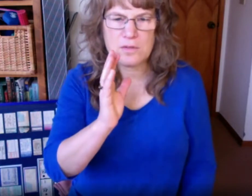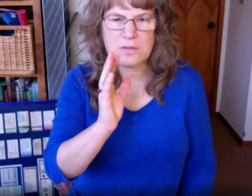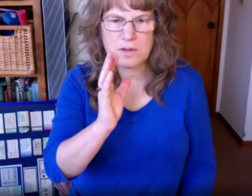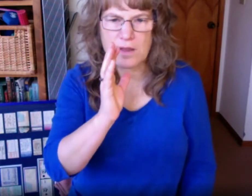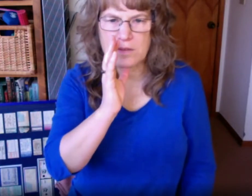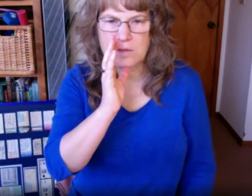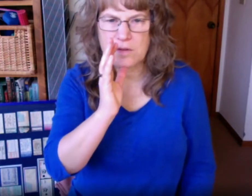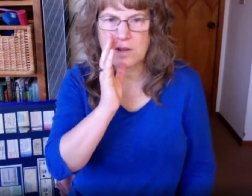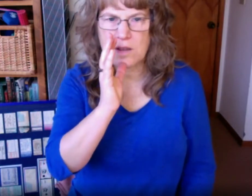Yeah. Okay.